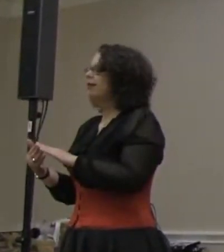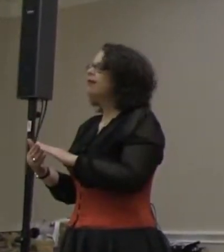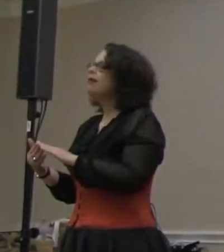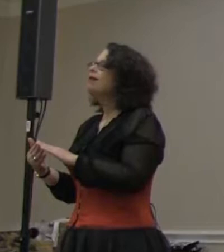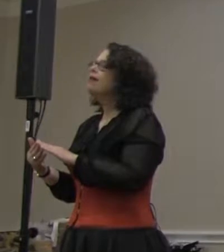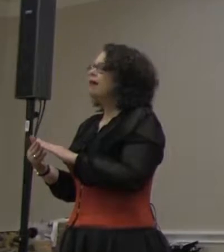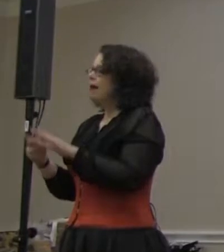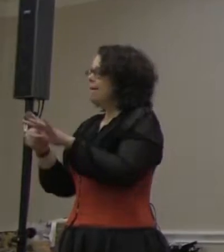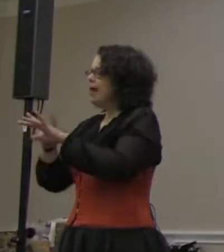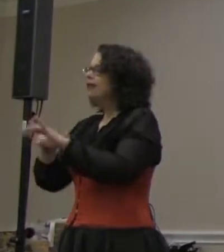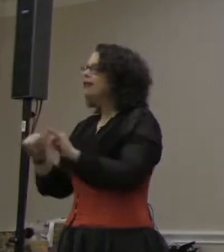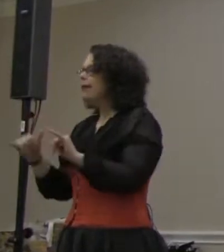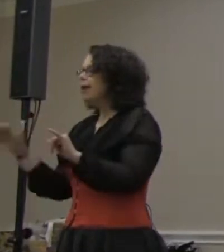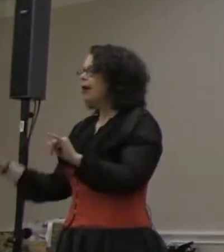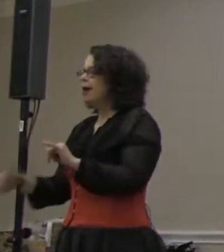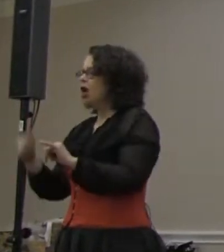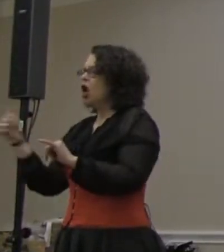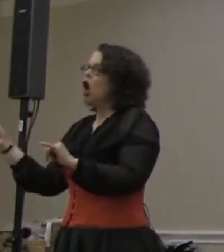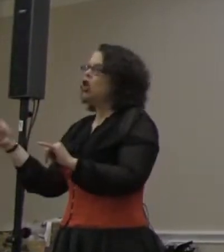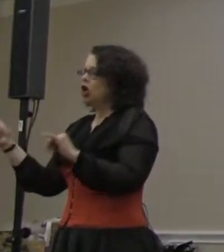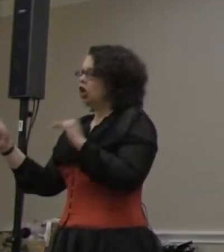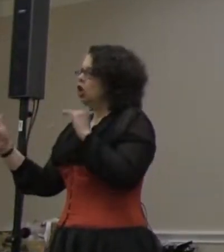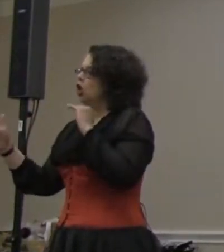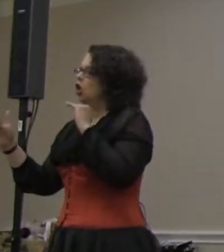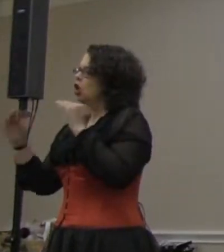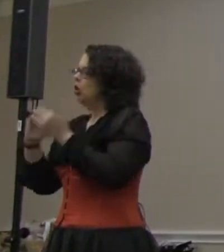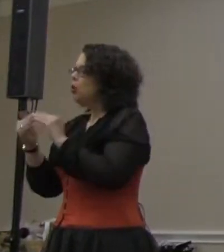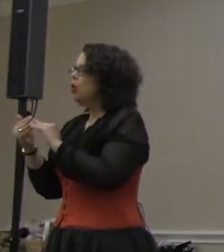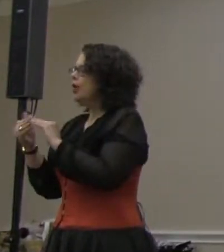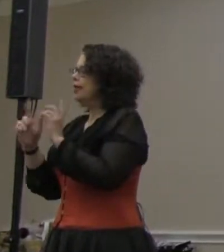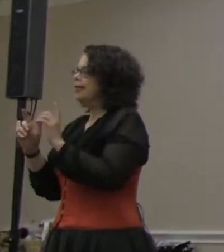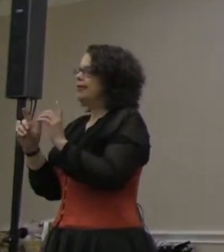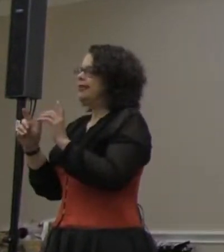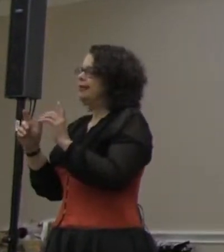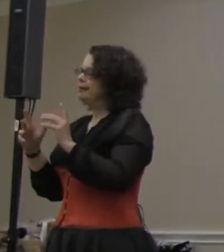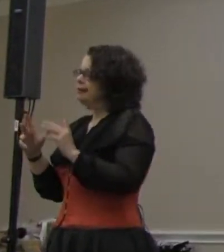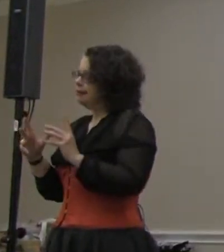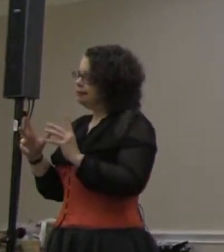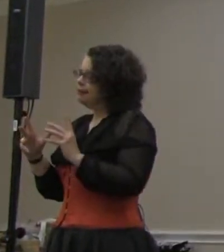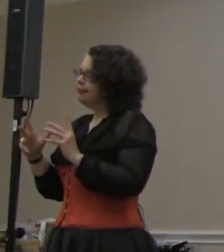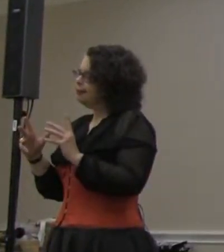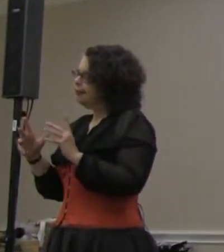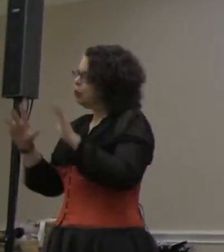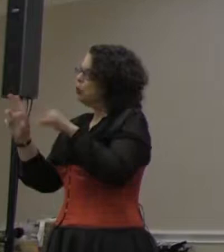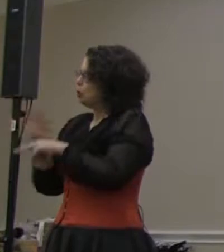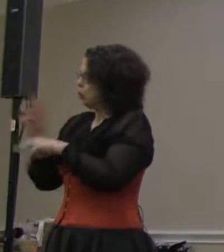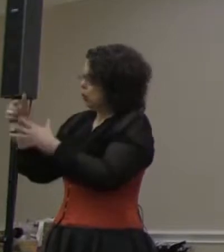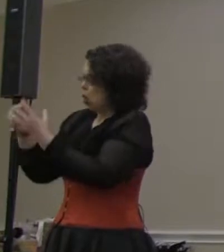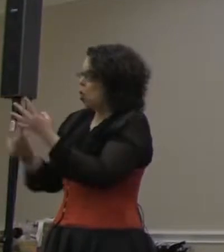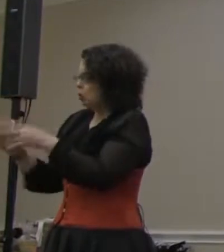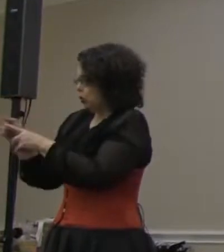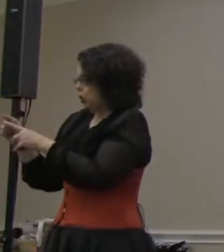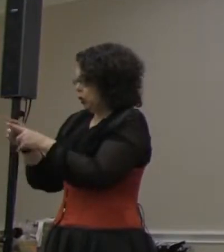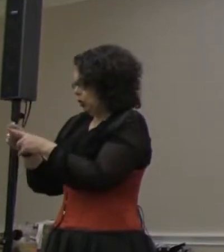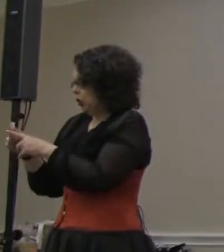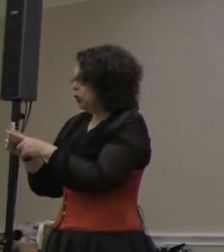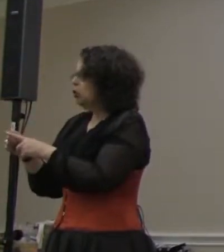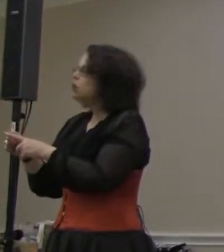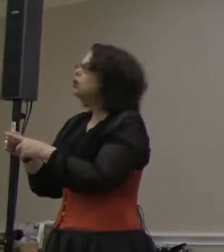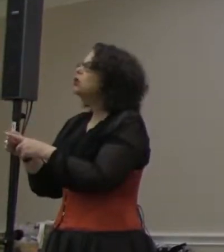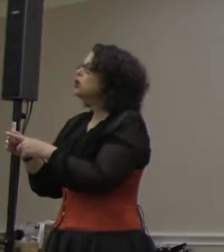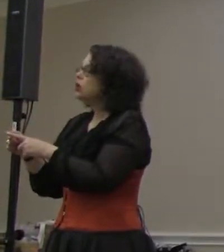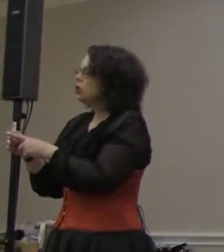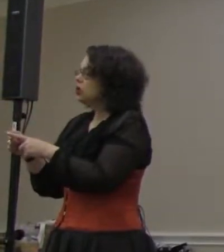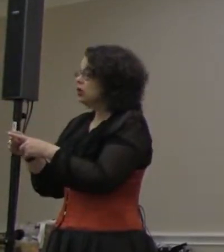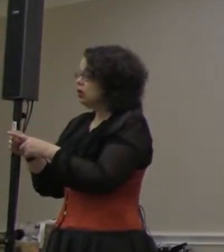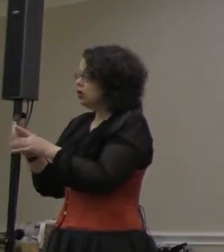But lots of other communities also claim those words, including those that stand in